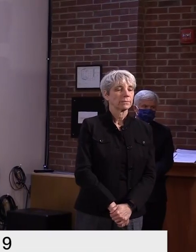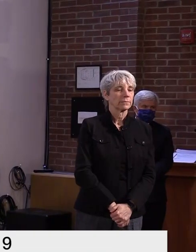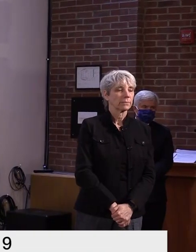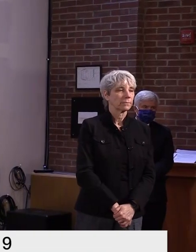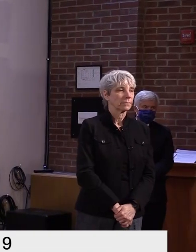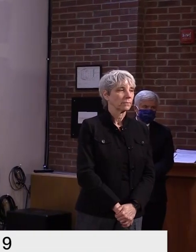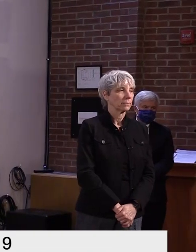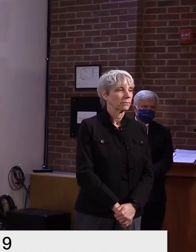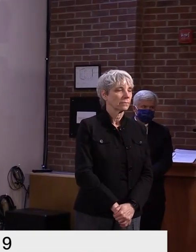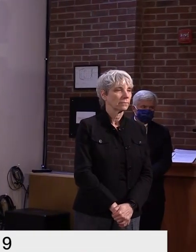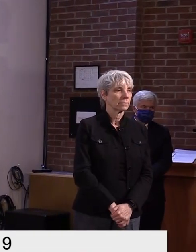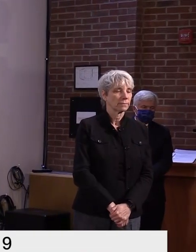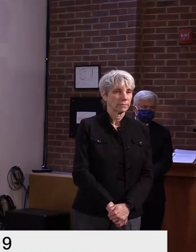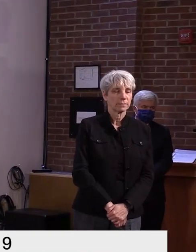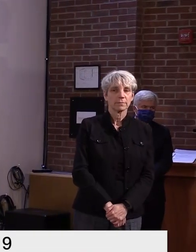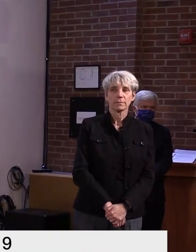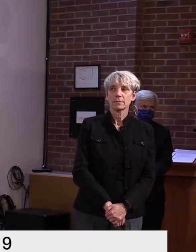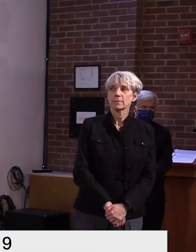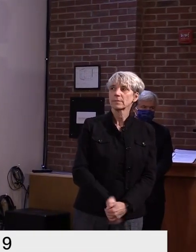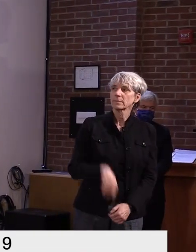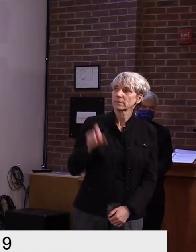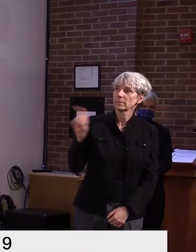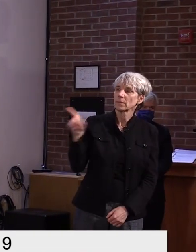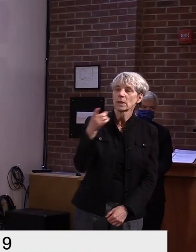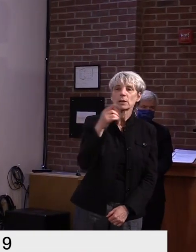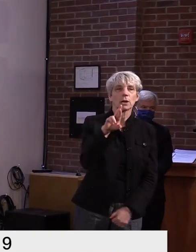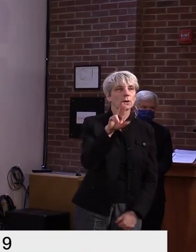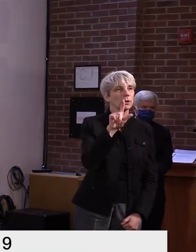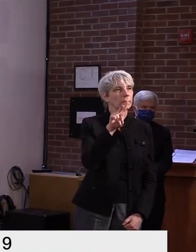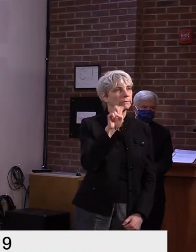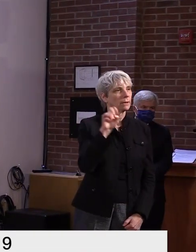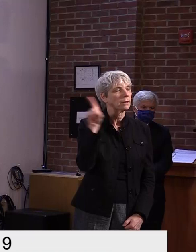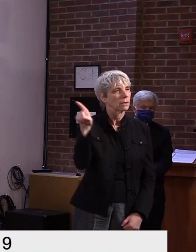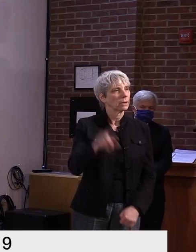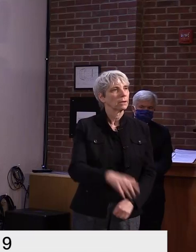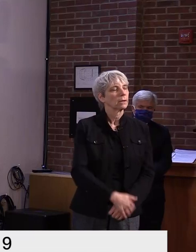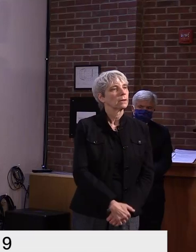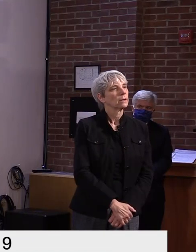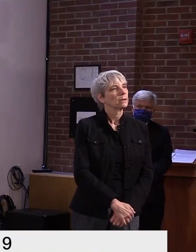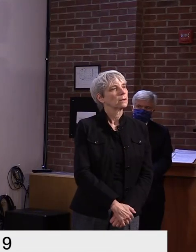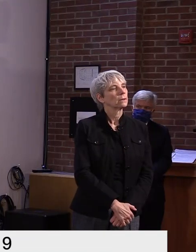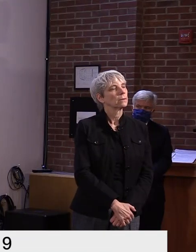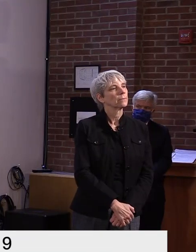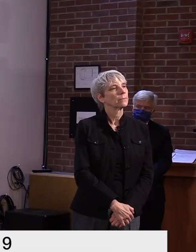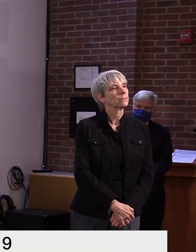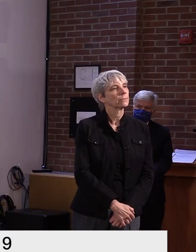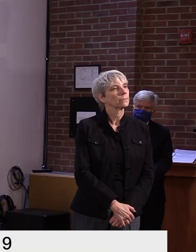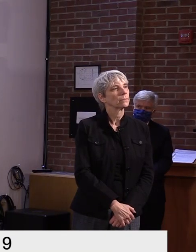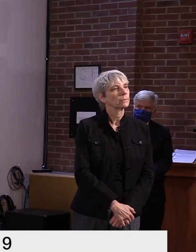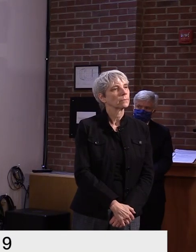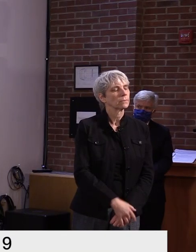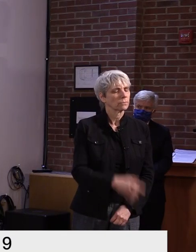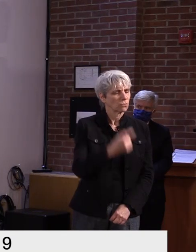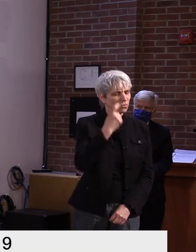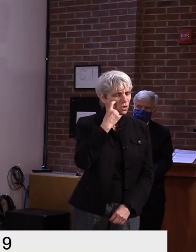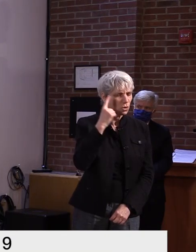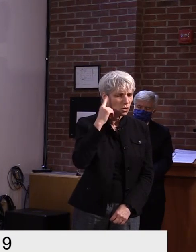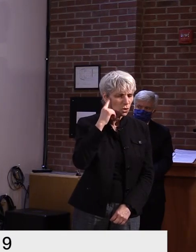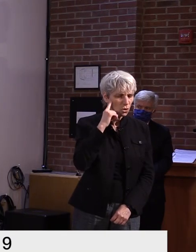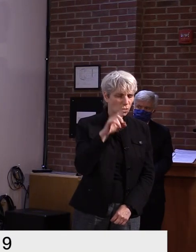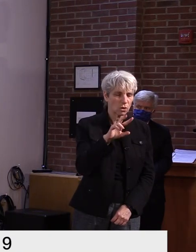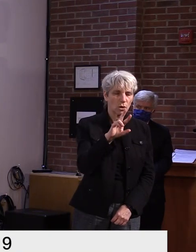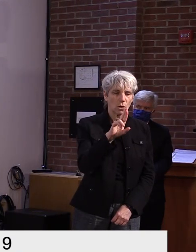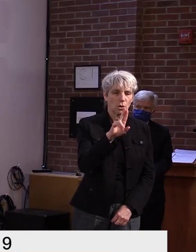Thank you. So, a question for Dr. Levine. Dr. Levine, we've been made aware of a situation down in the